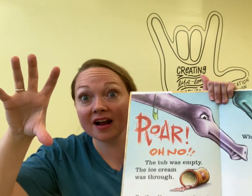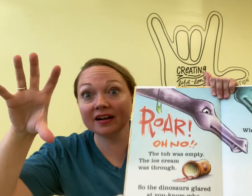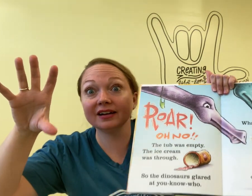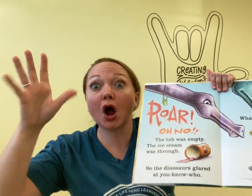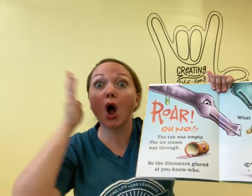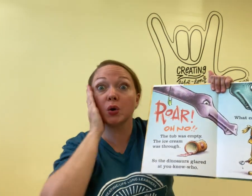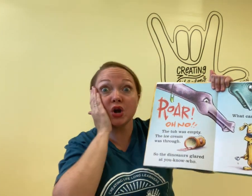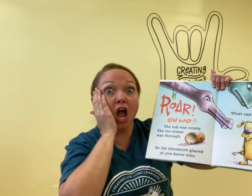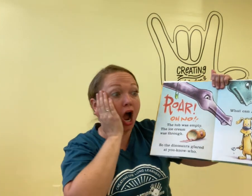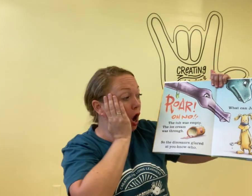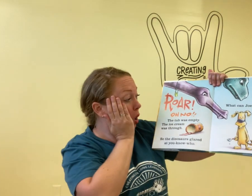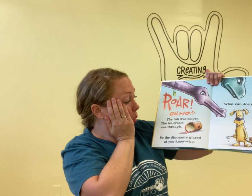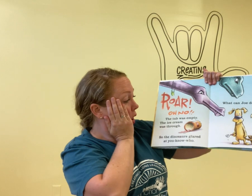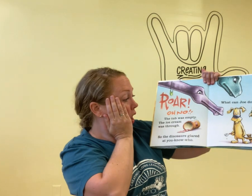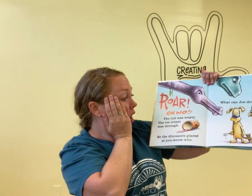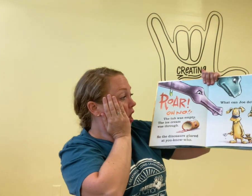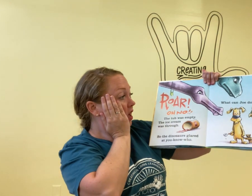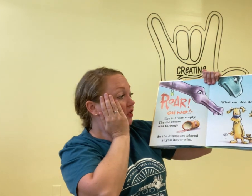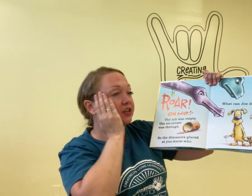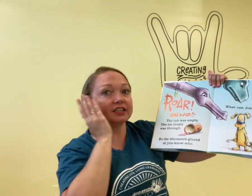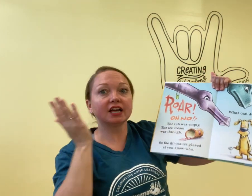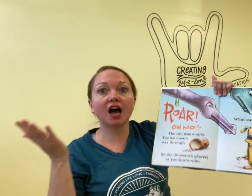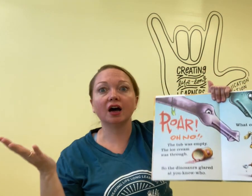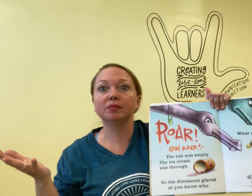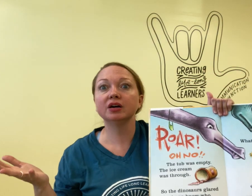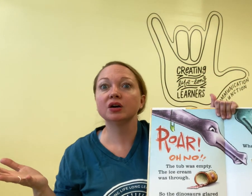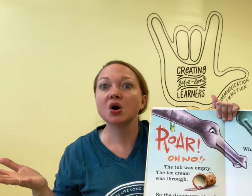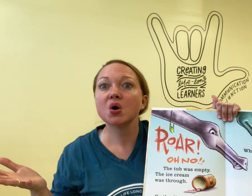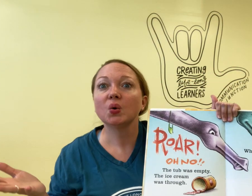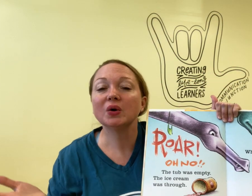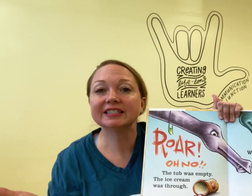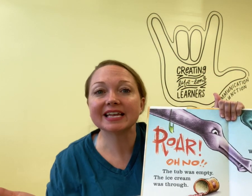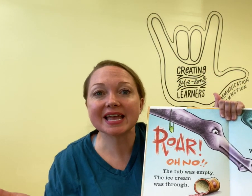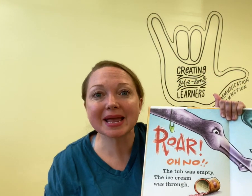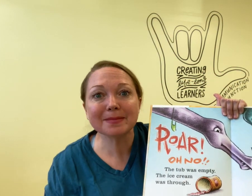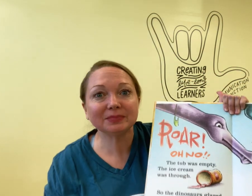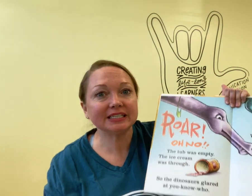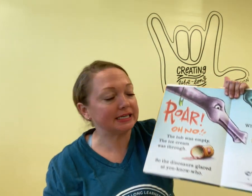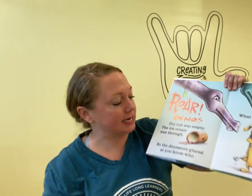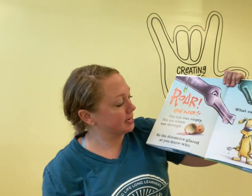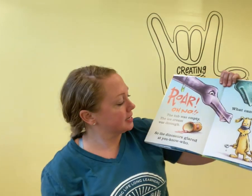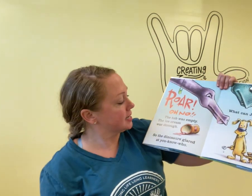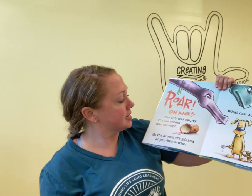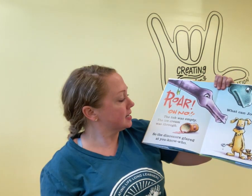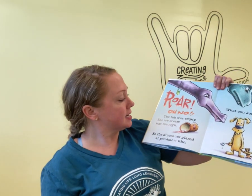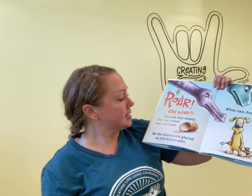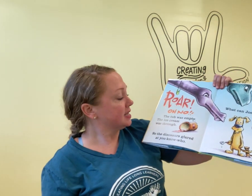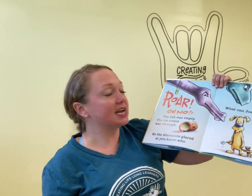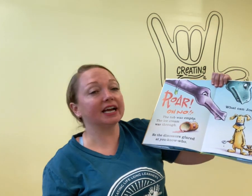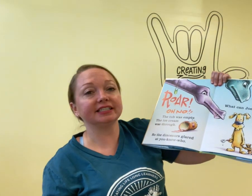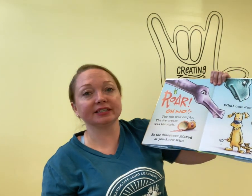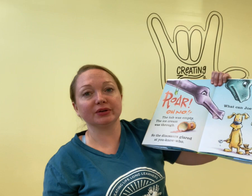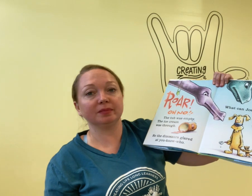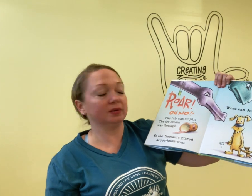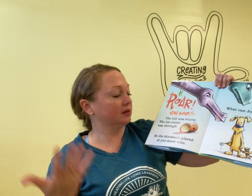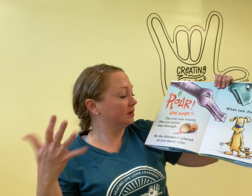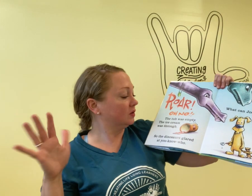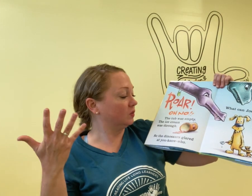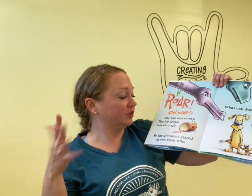Roar! Oh no! The tub was empty. The ice cream was